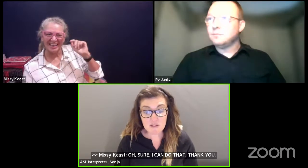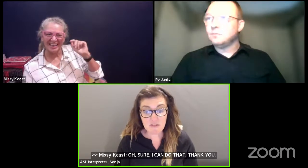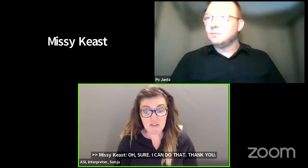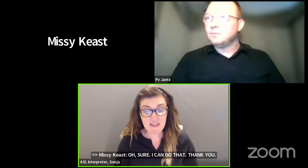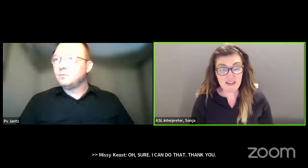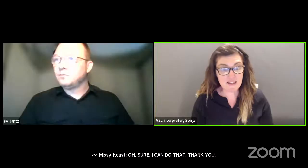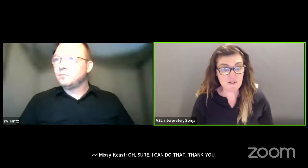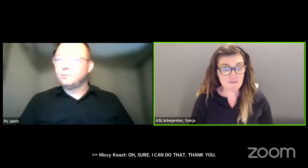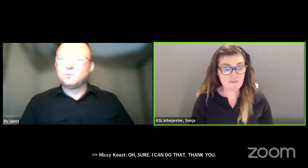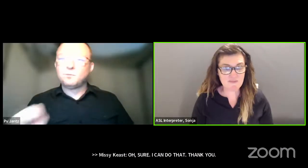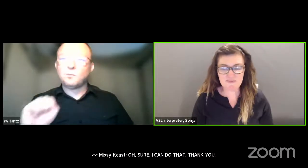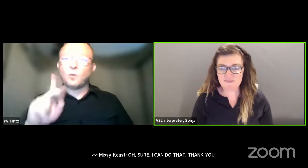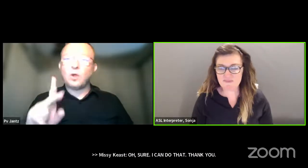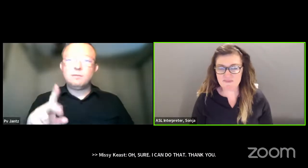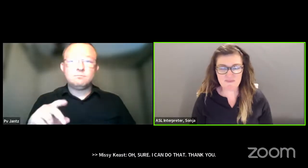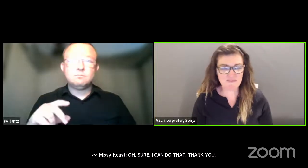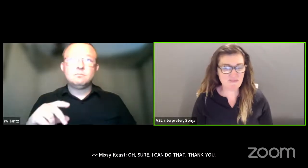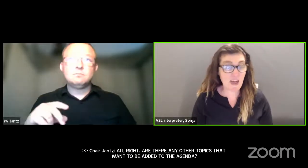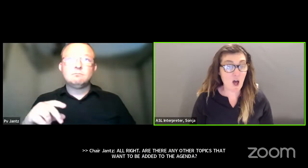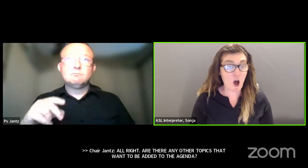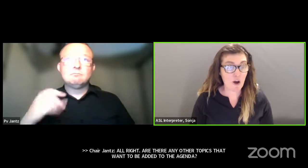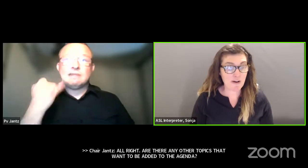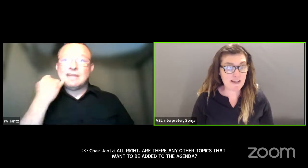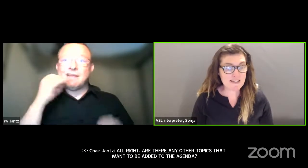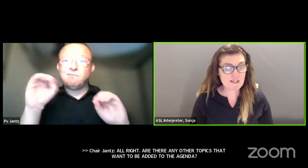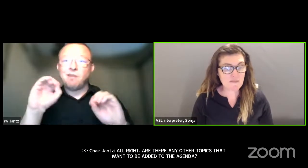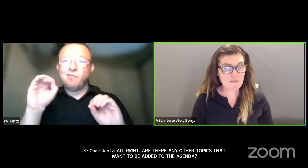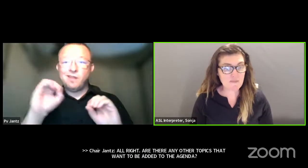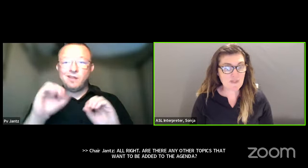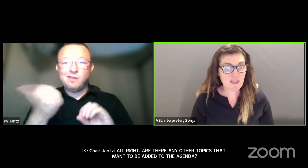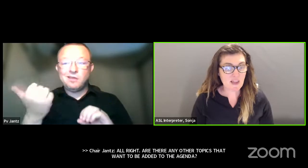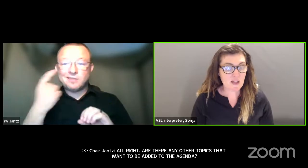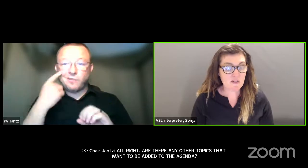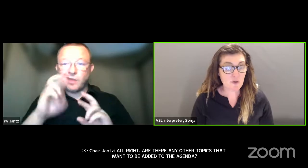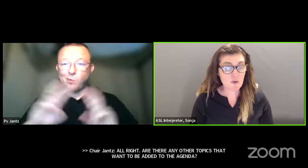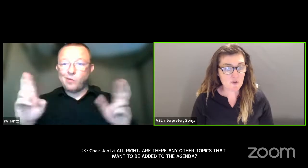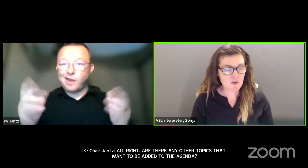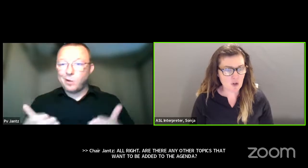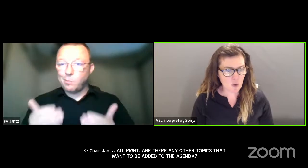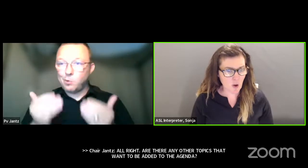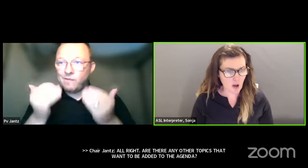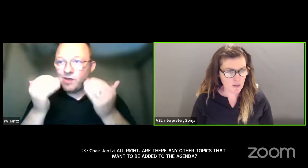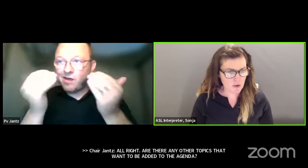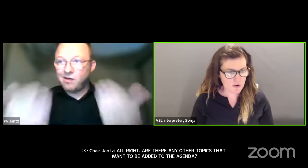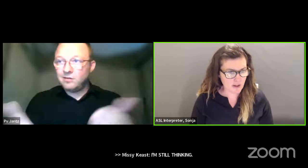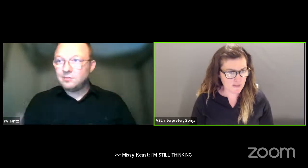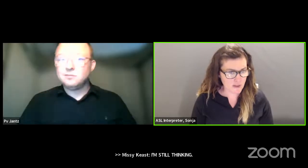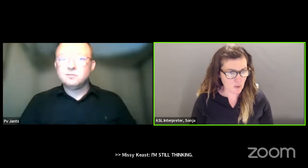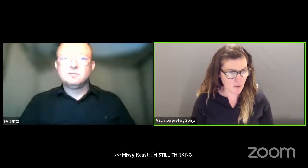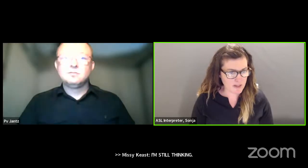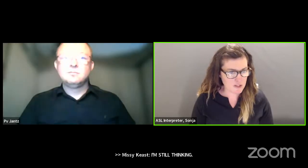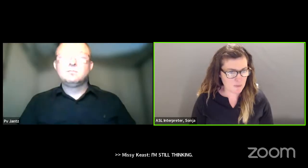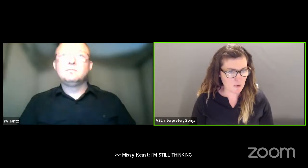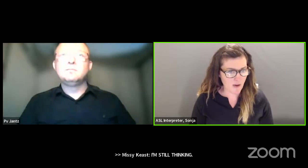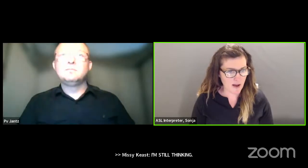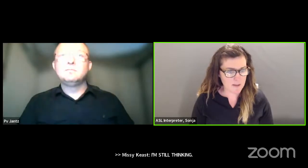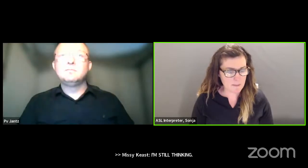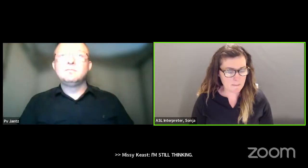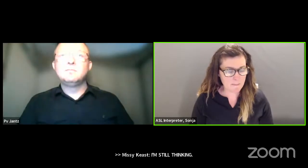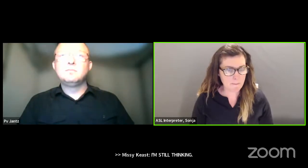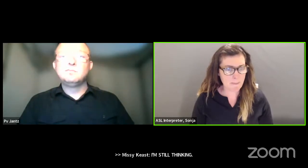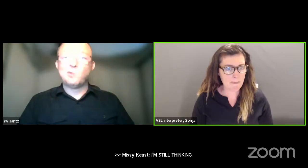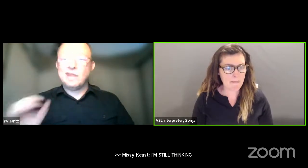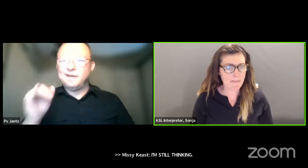I'm still thinking. All right. So if there's no others, I think we're ready to move